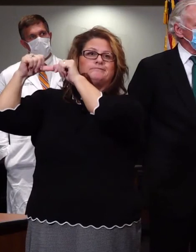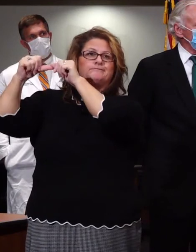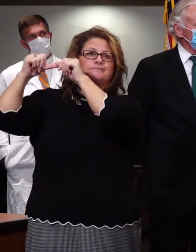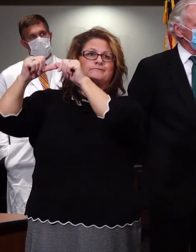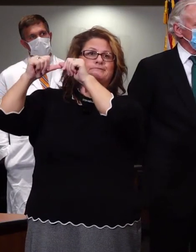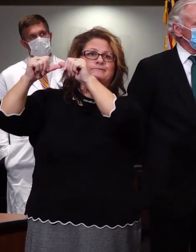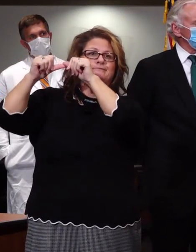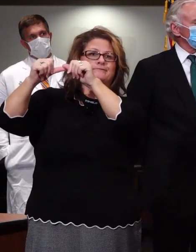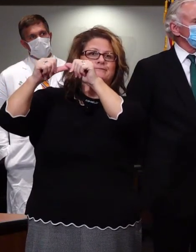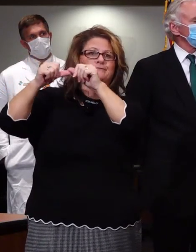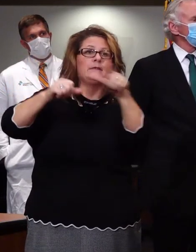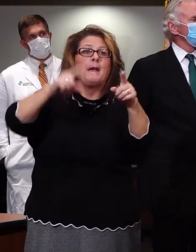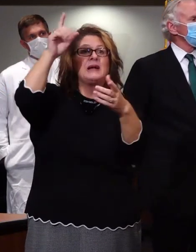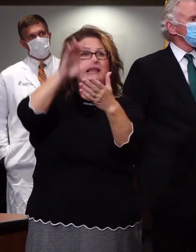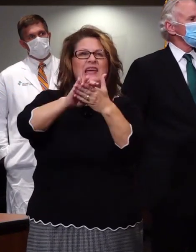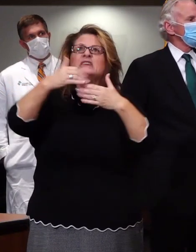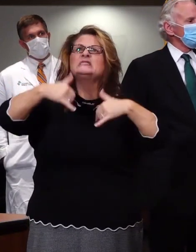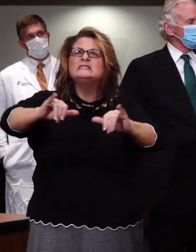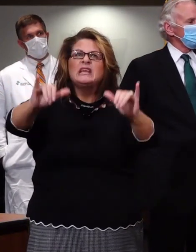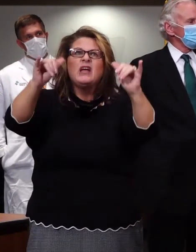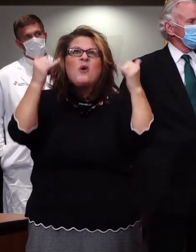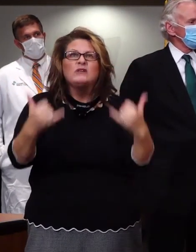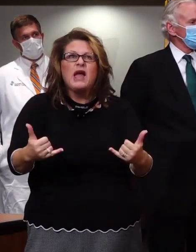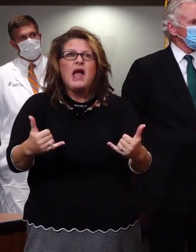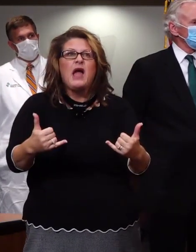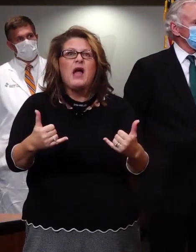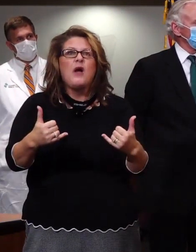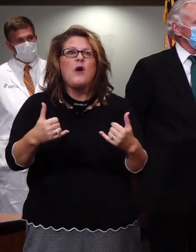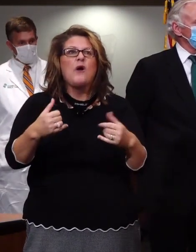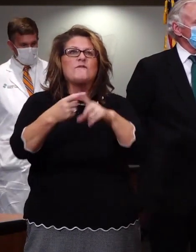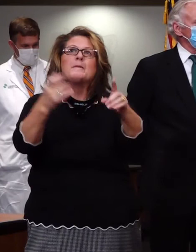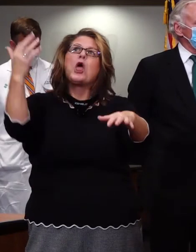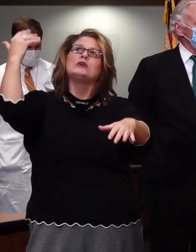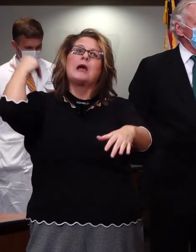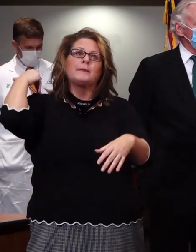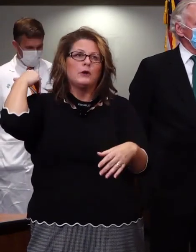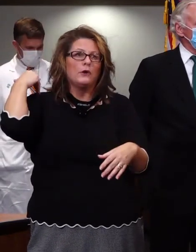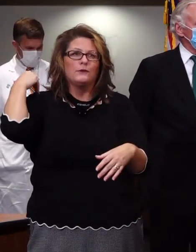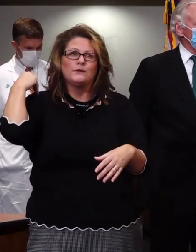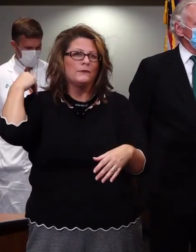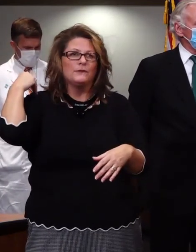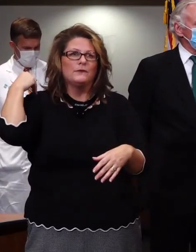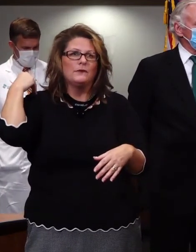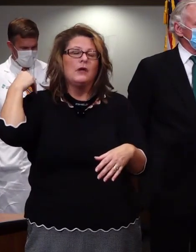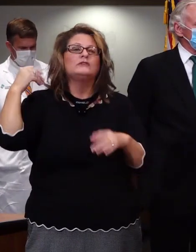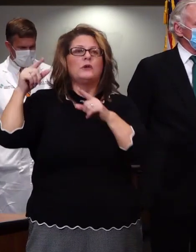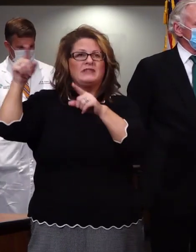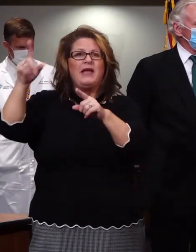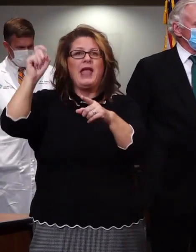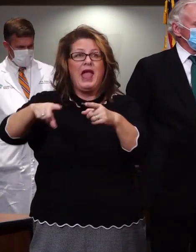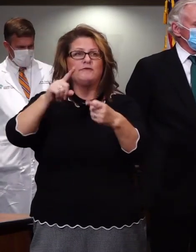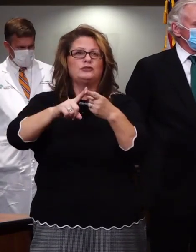oversight. There's the reason that there is patient consent. It's the reason that clinical trials have to be conducted in a certain way, and that